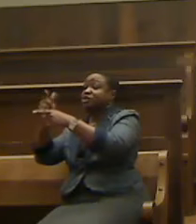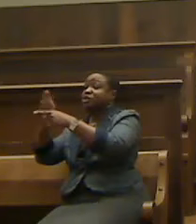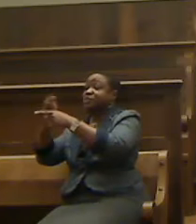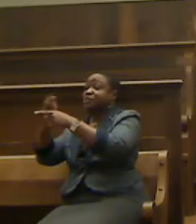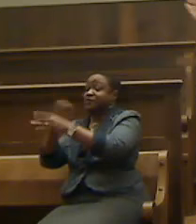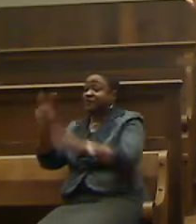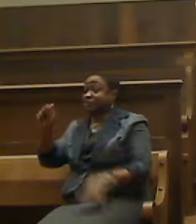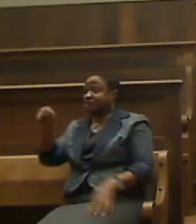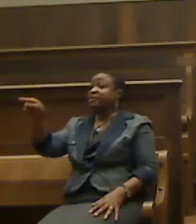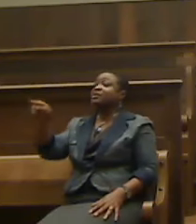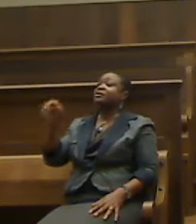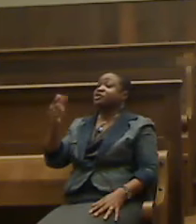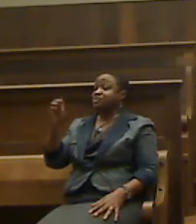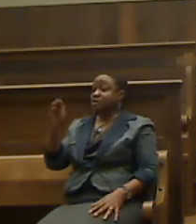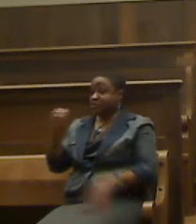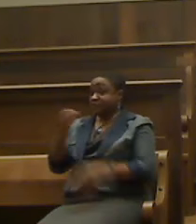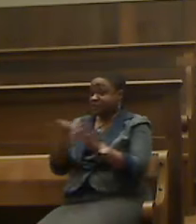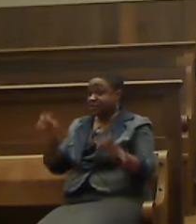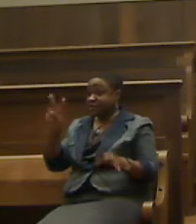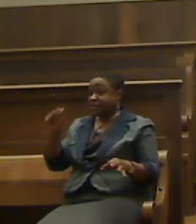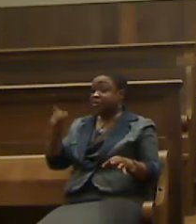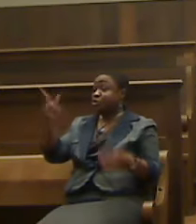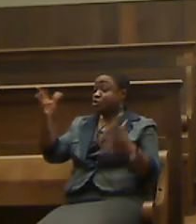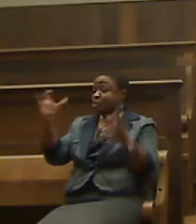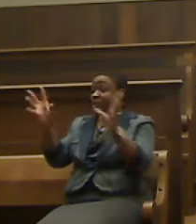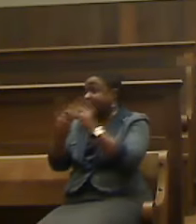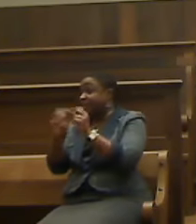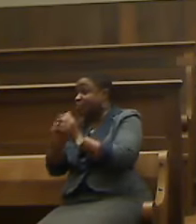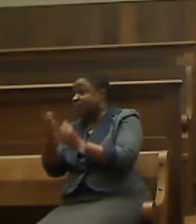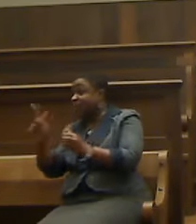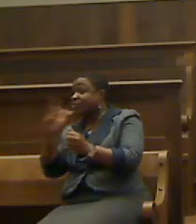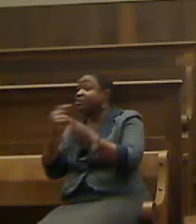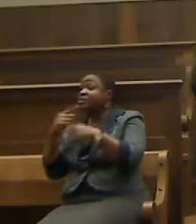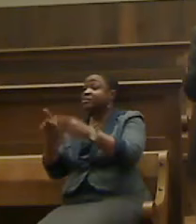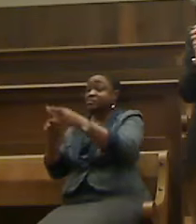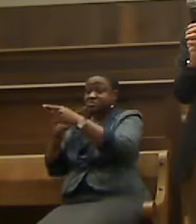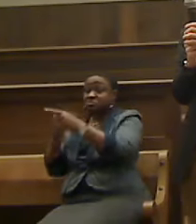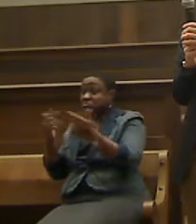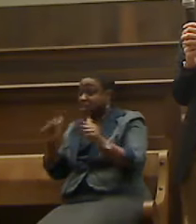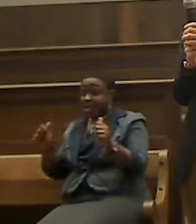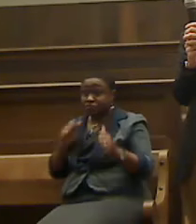You do GMO-free Virginia. Do you want to meet with anyone or announce anything with that?